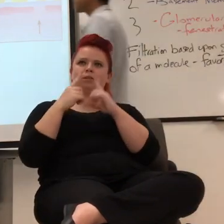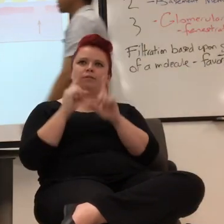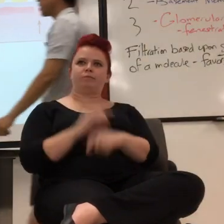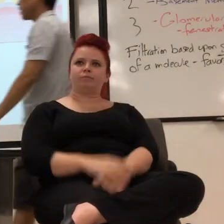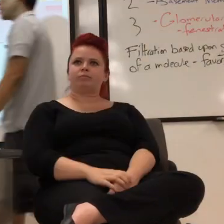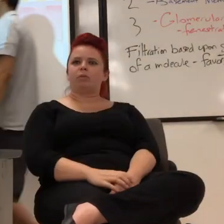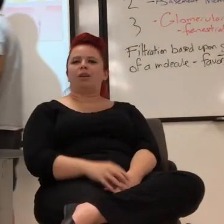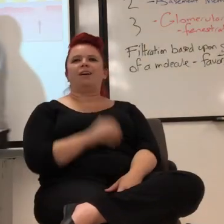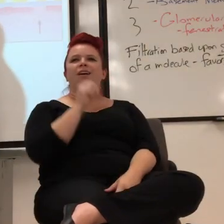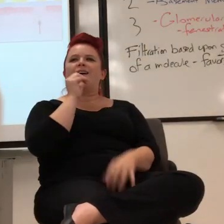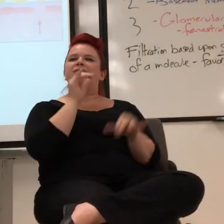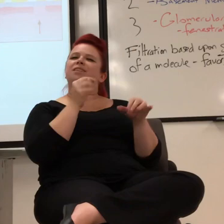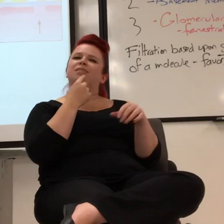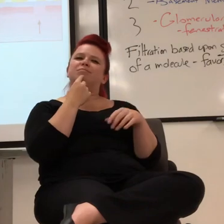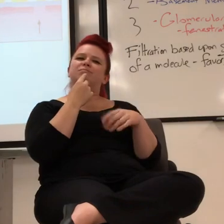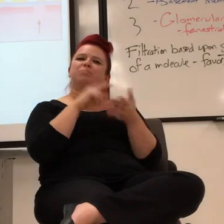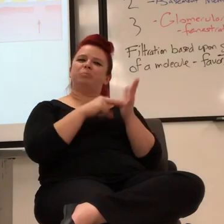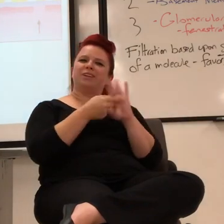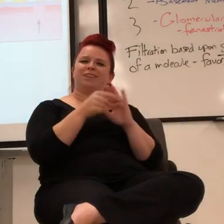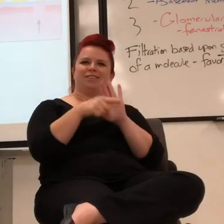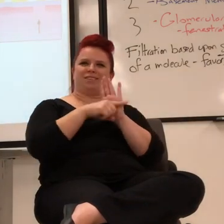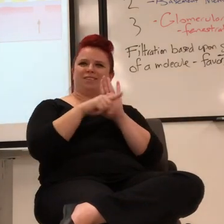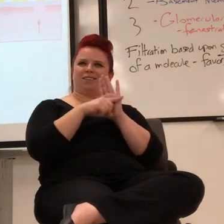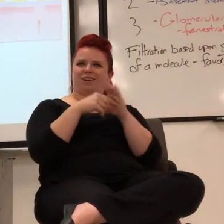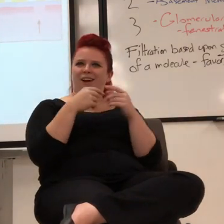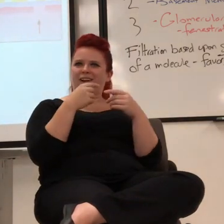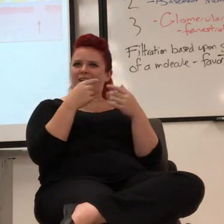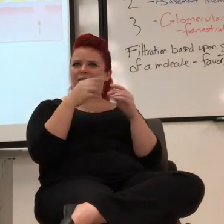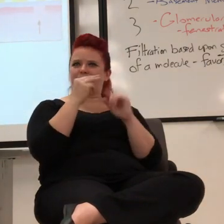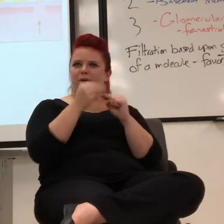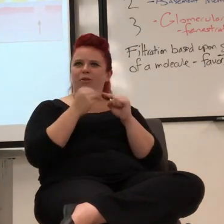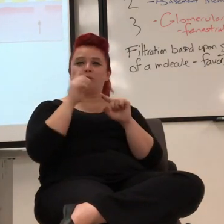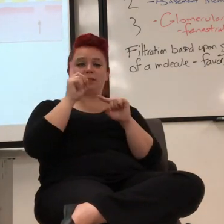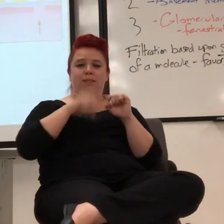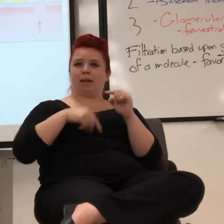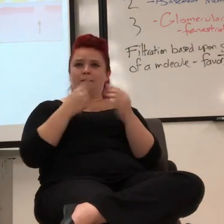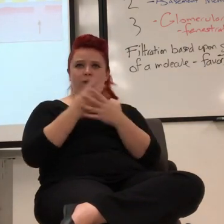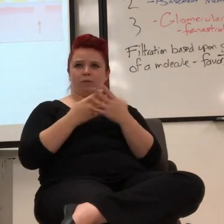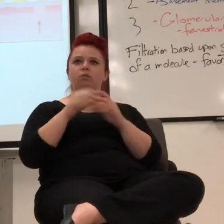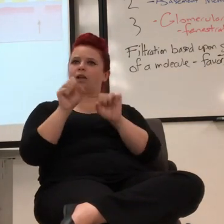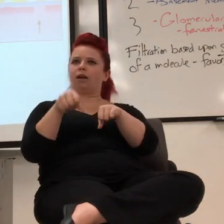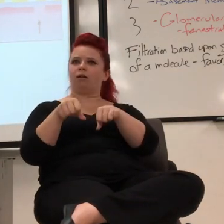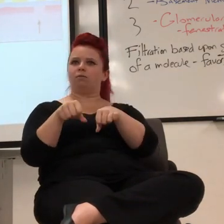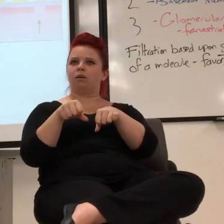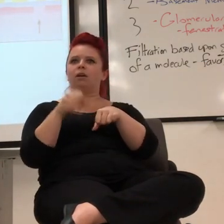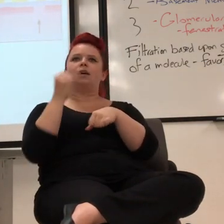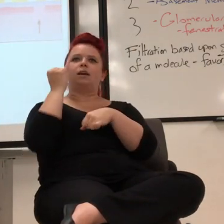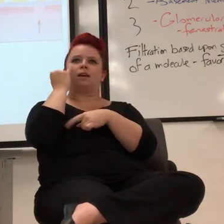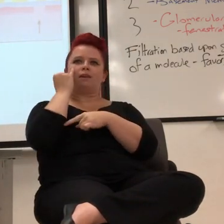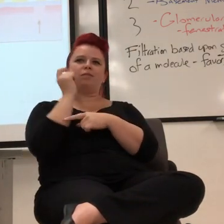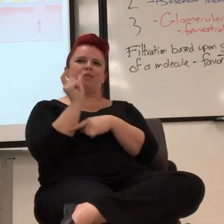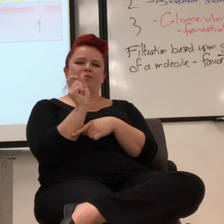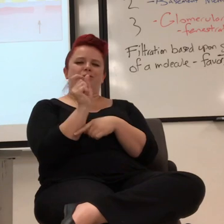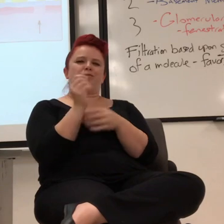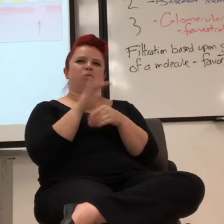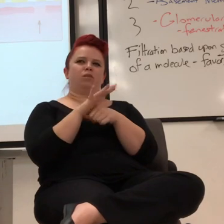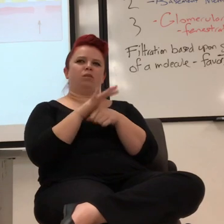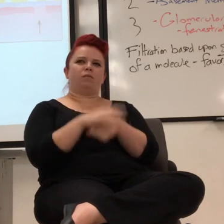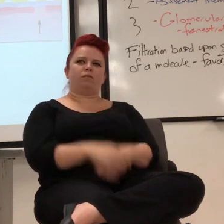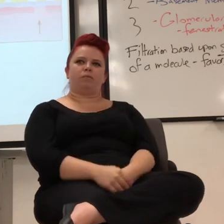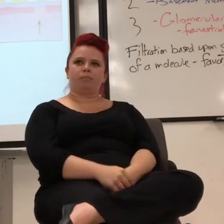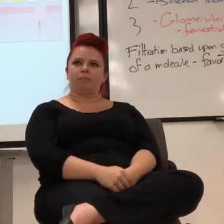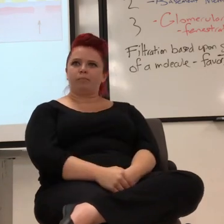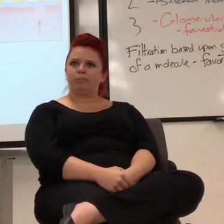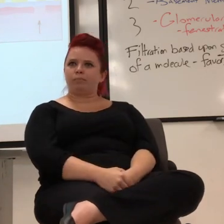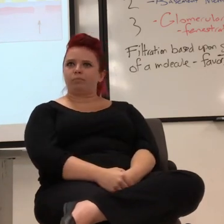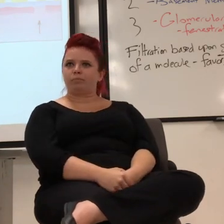That's not to say negatively charged molecules cannot be filtered. They can, if they're small enough. Those are the two